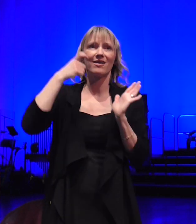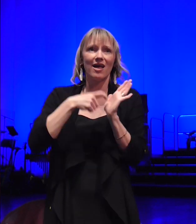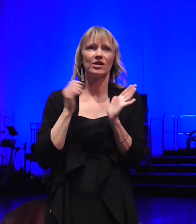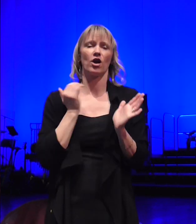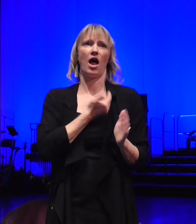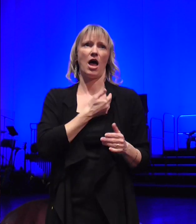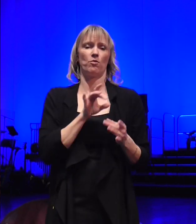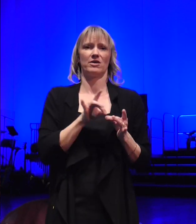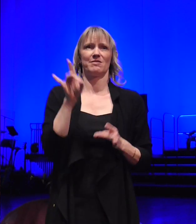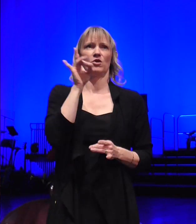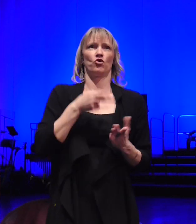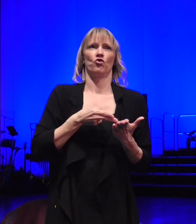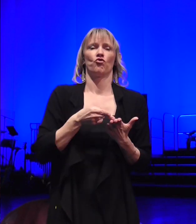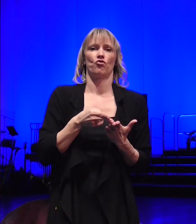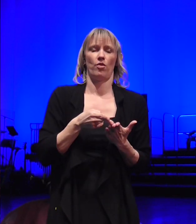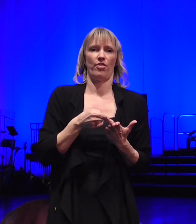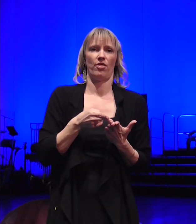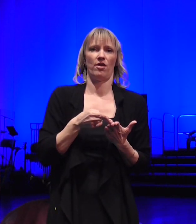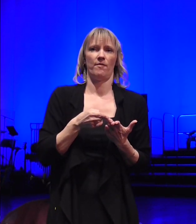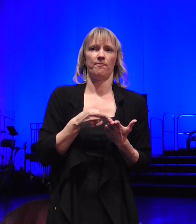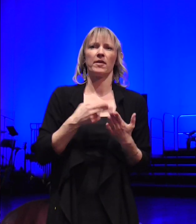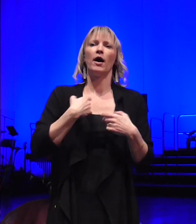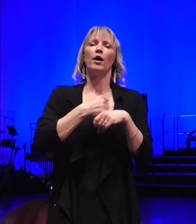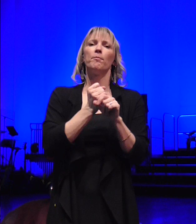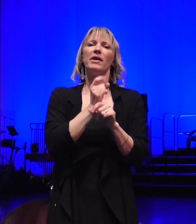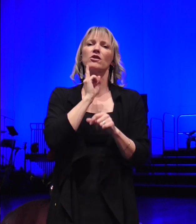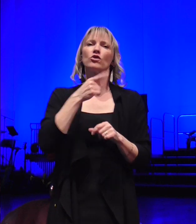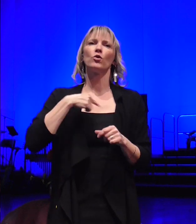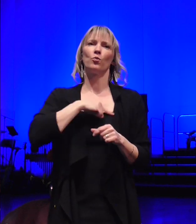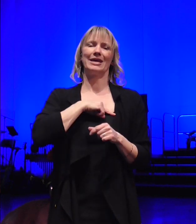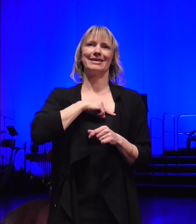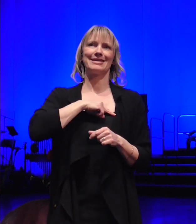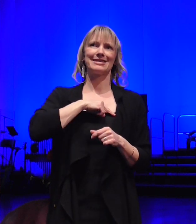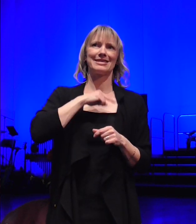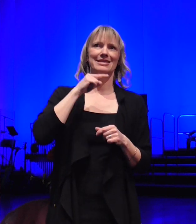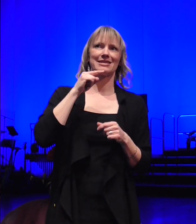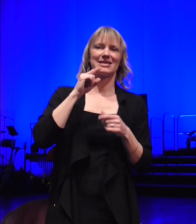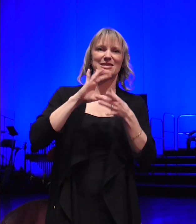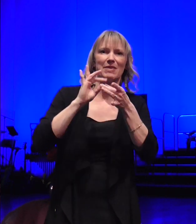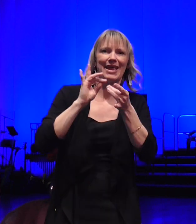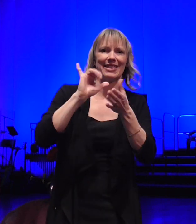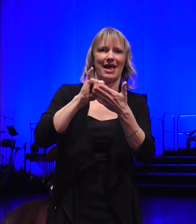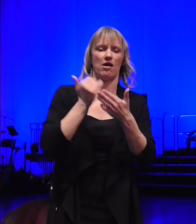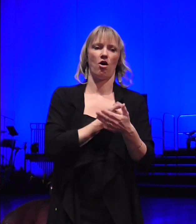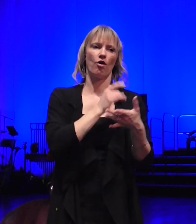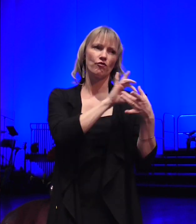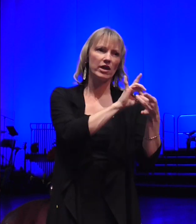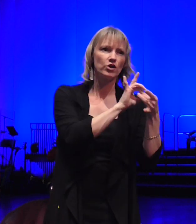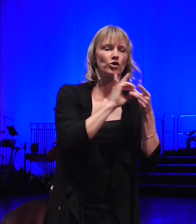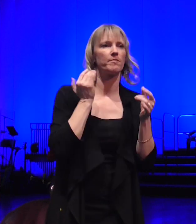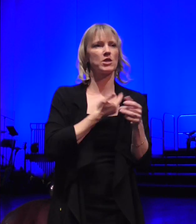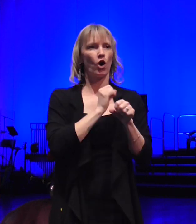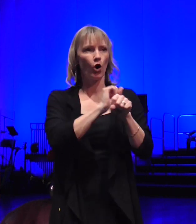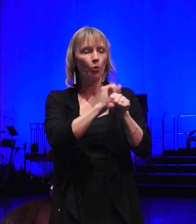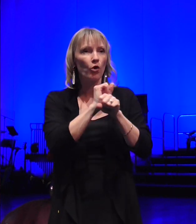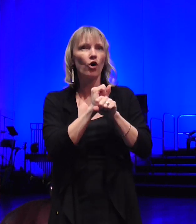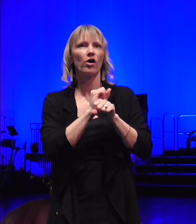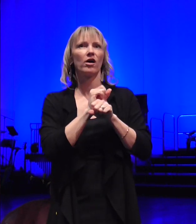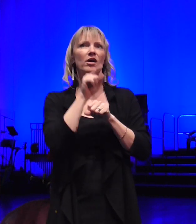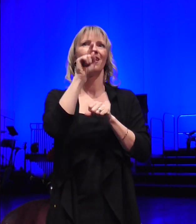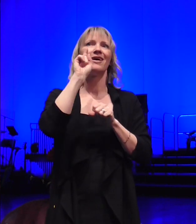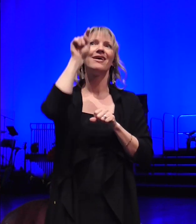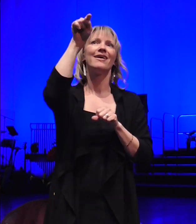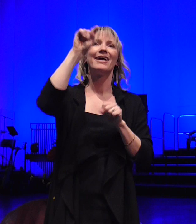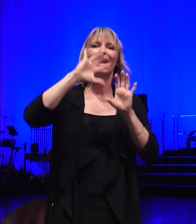truth and to make sure we speak it in our relationships, in our work, back at the world that is